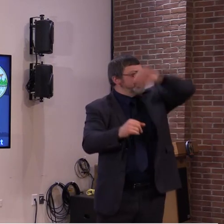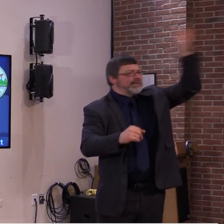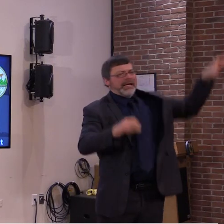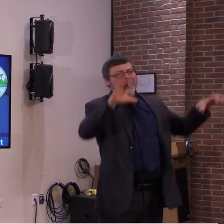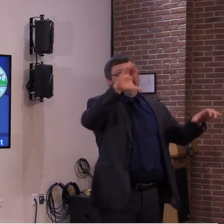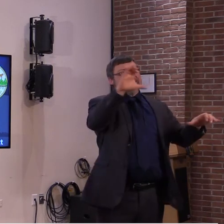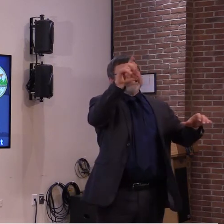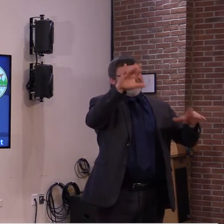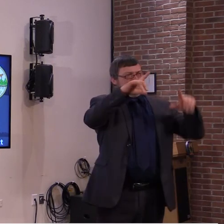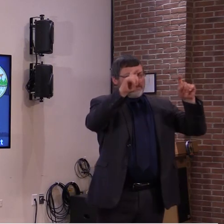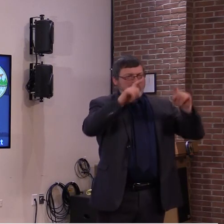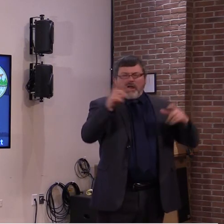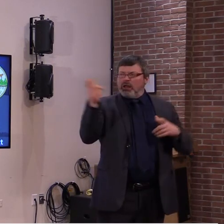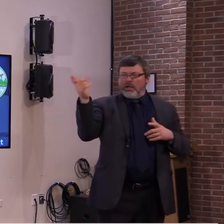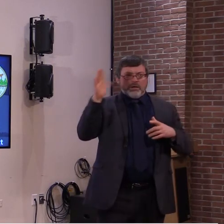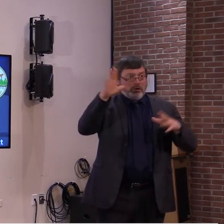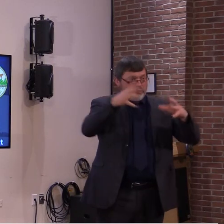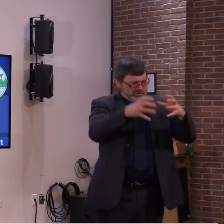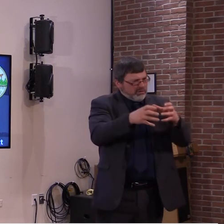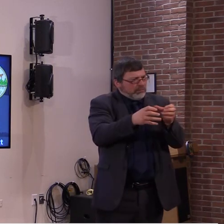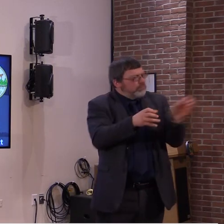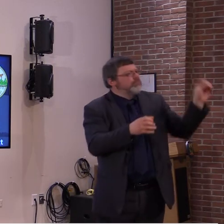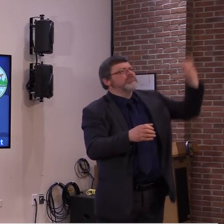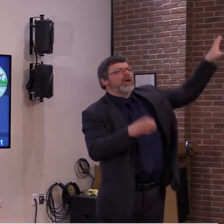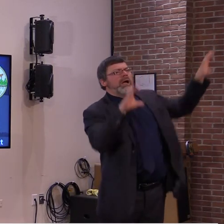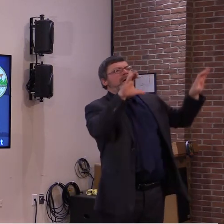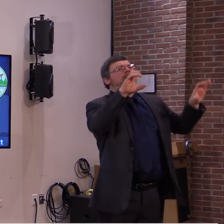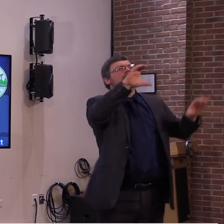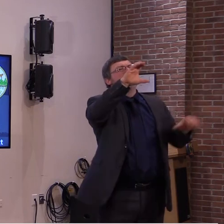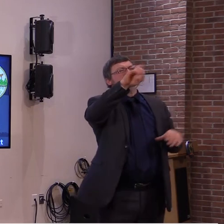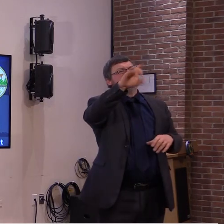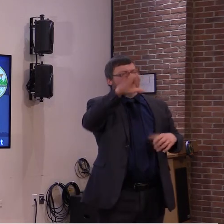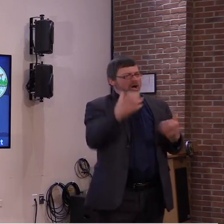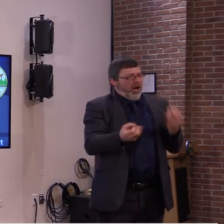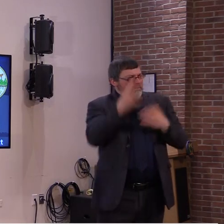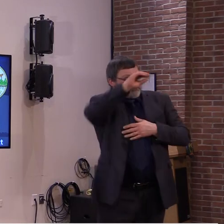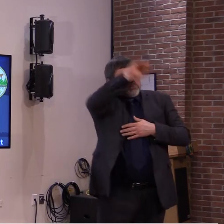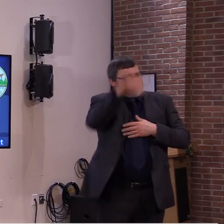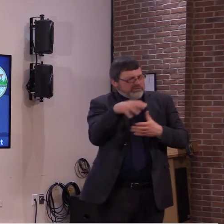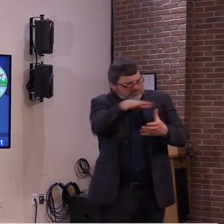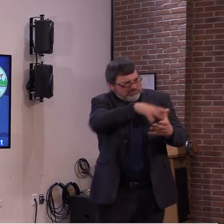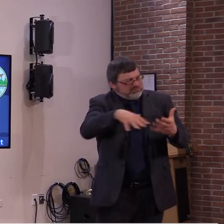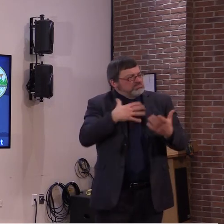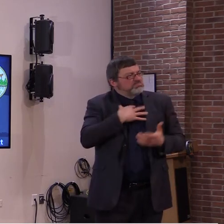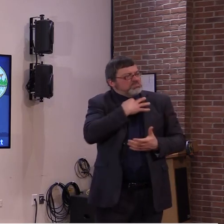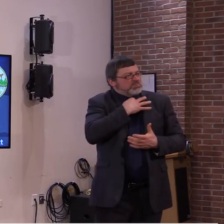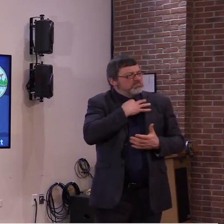are actually sent to try to identify a secondary strain.